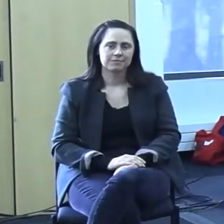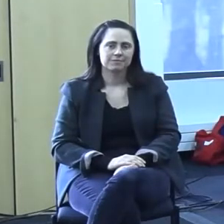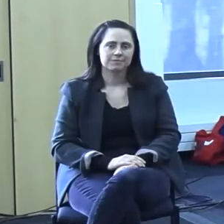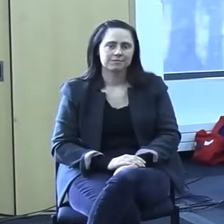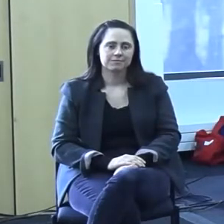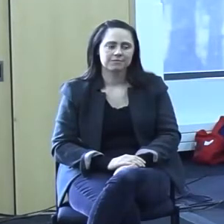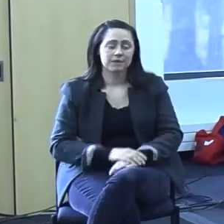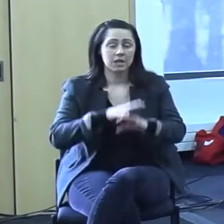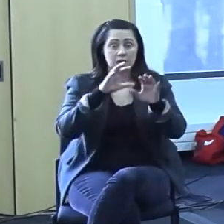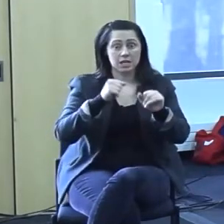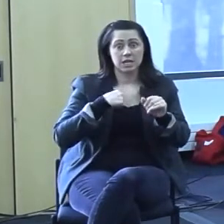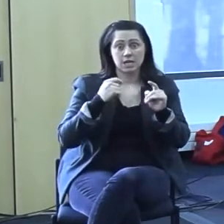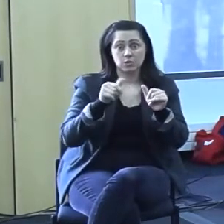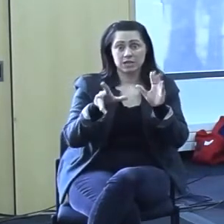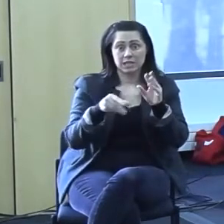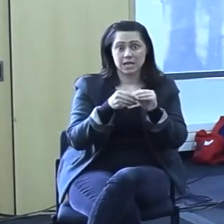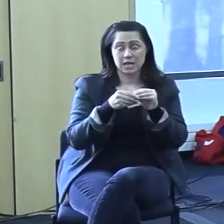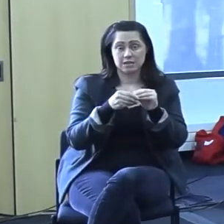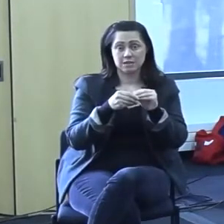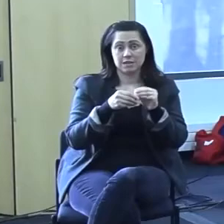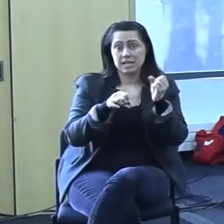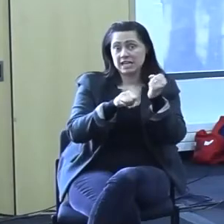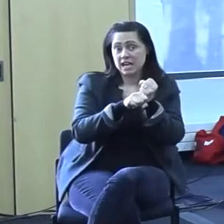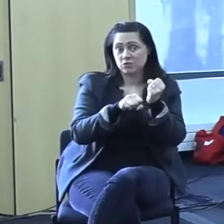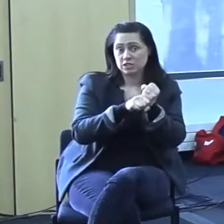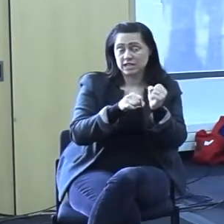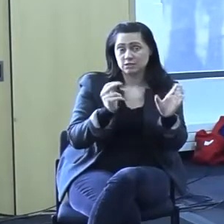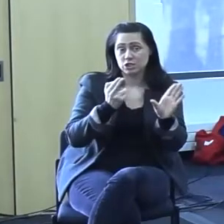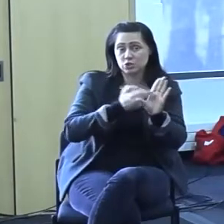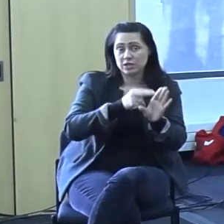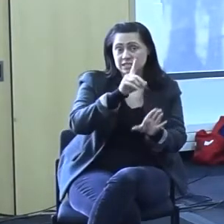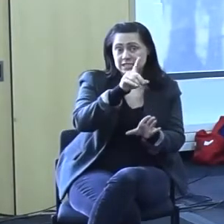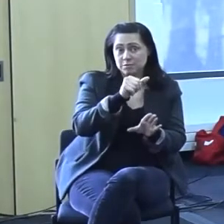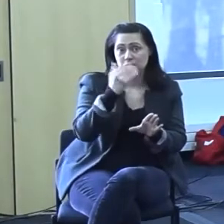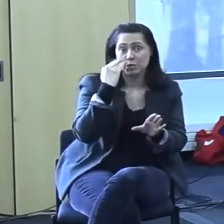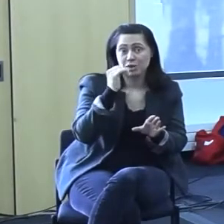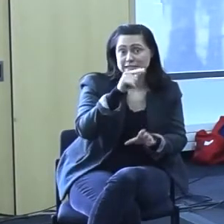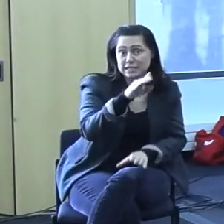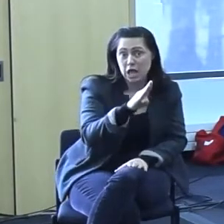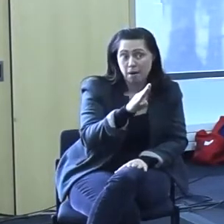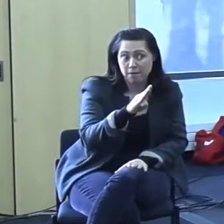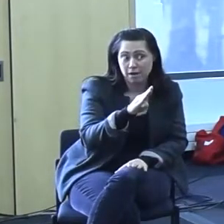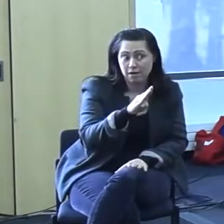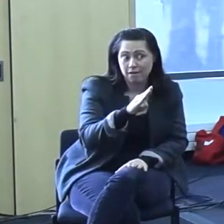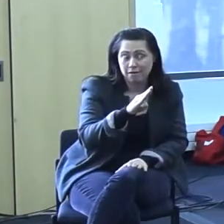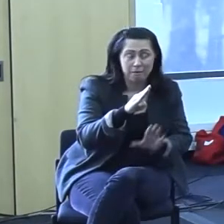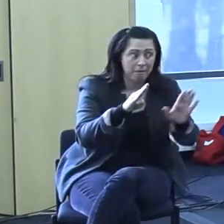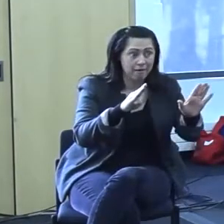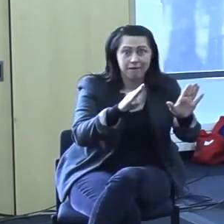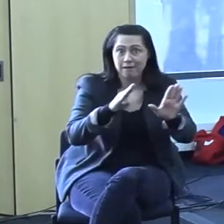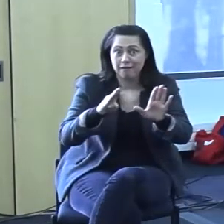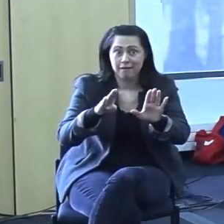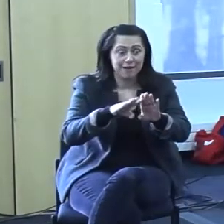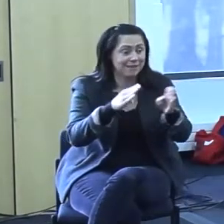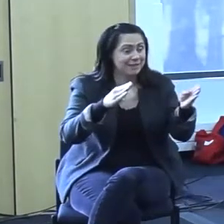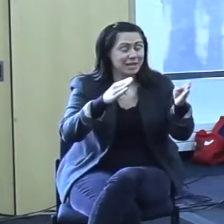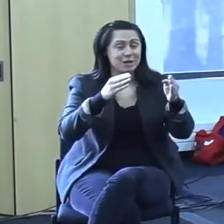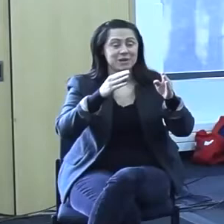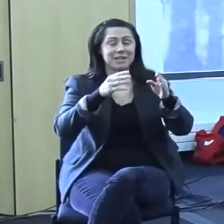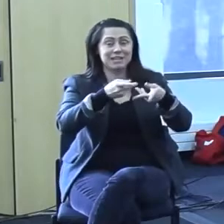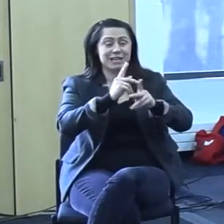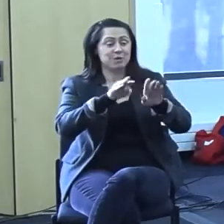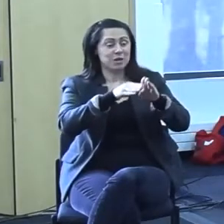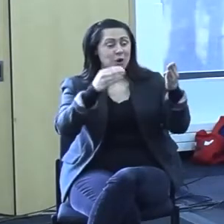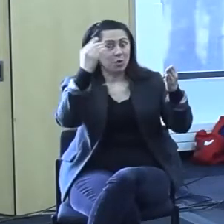Can I quickly add an advertisement to join Disability Awareness Club and keep an open mind about learning?